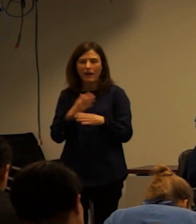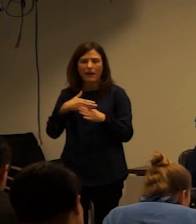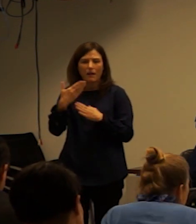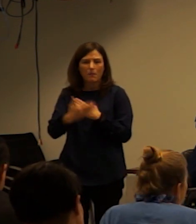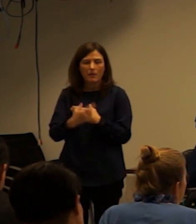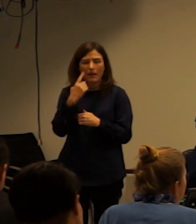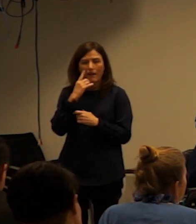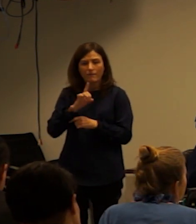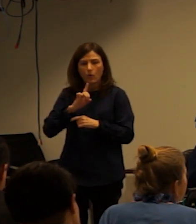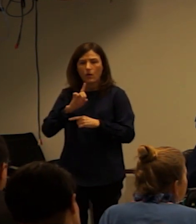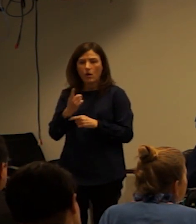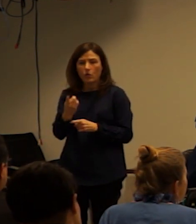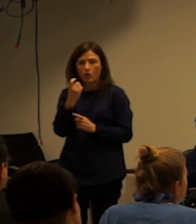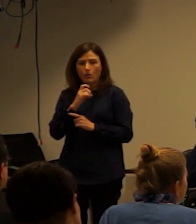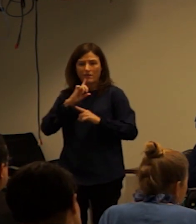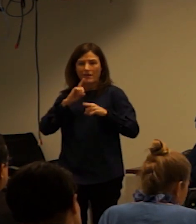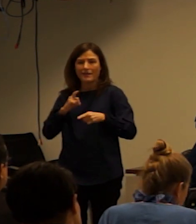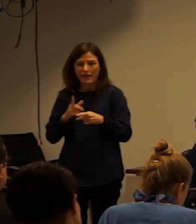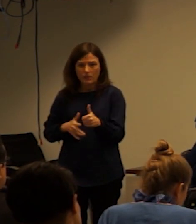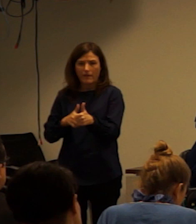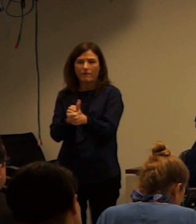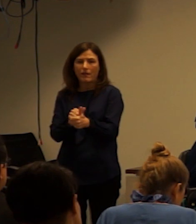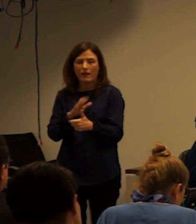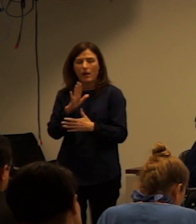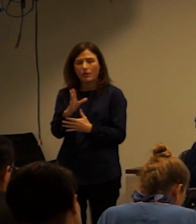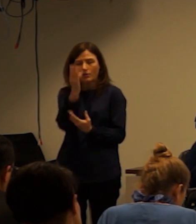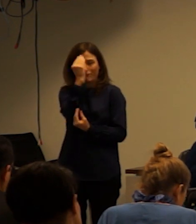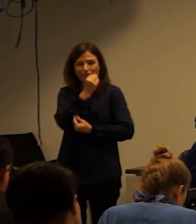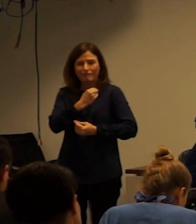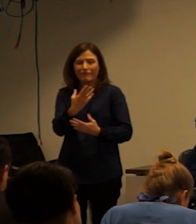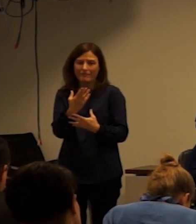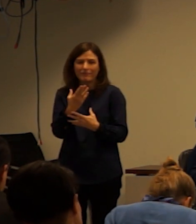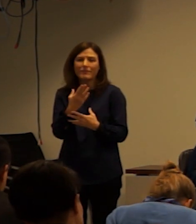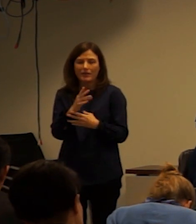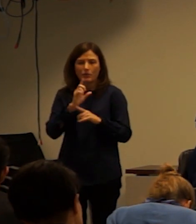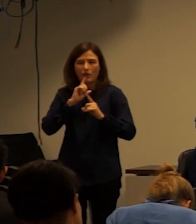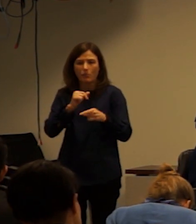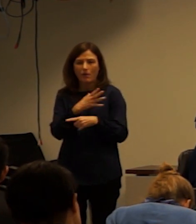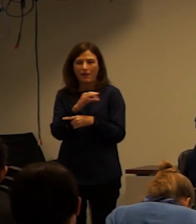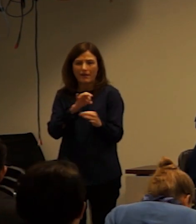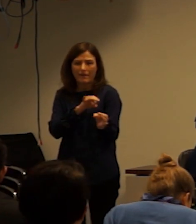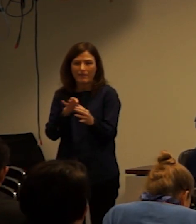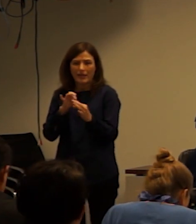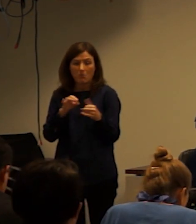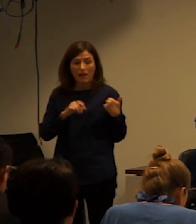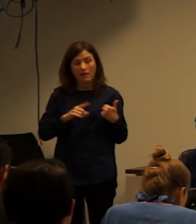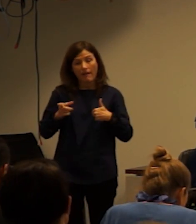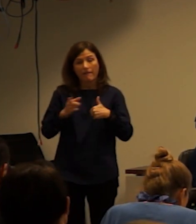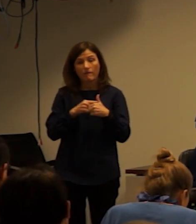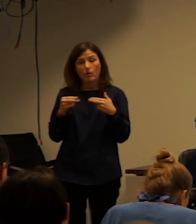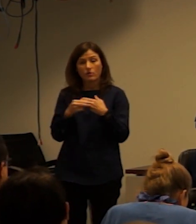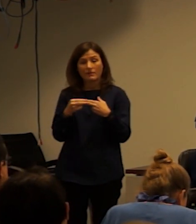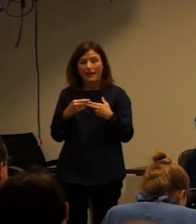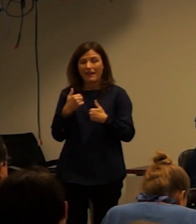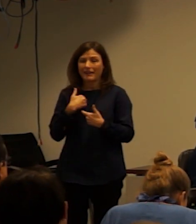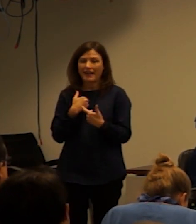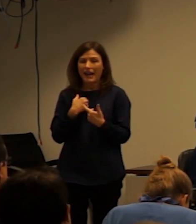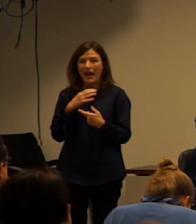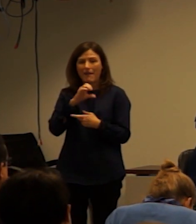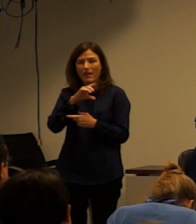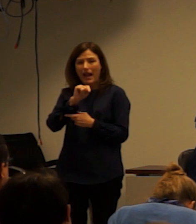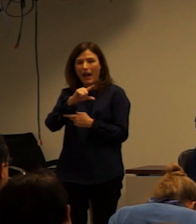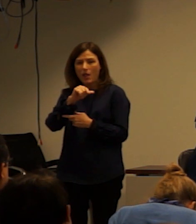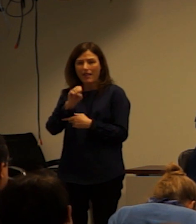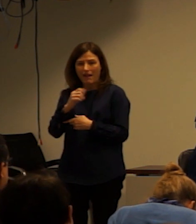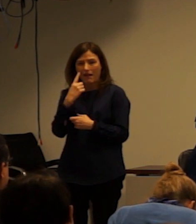and follow-up, and here's your reporting data and feedback. Can I make a comment? That very first slide that had the outline of the